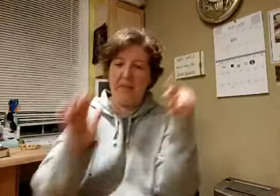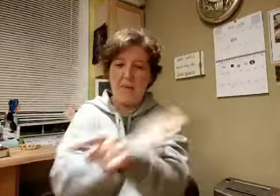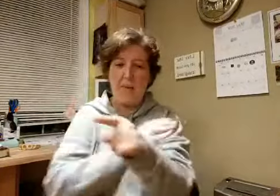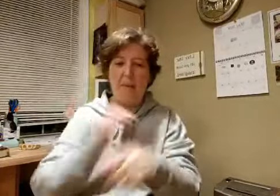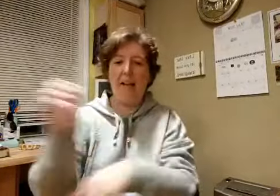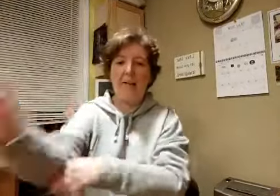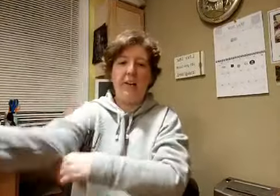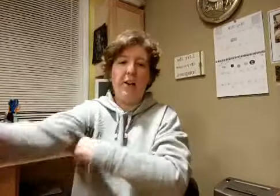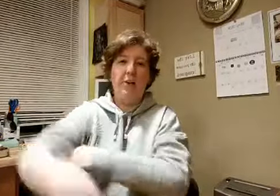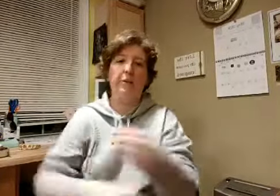Black Widow.